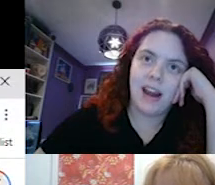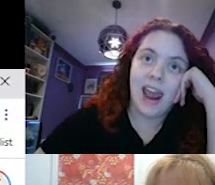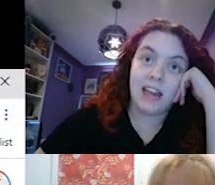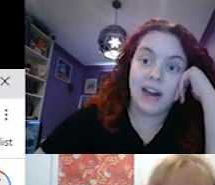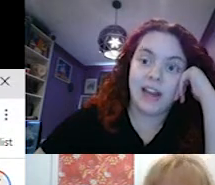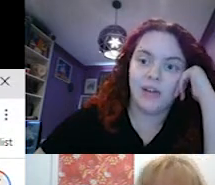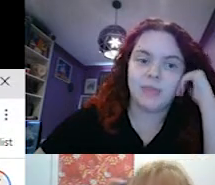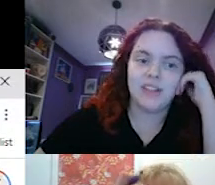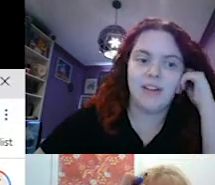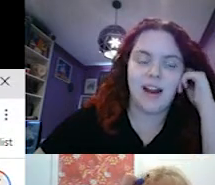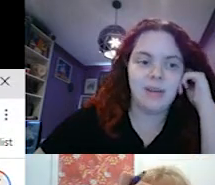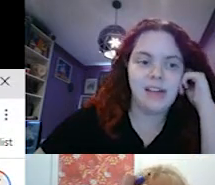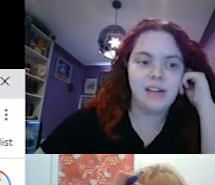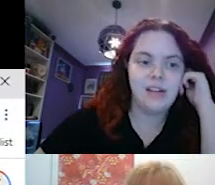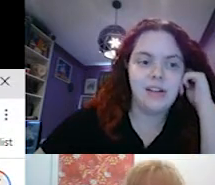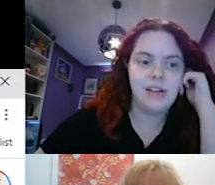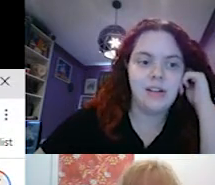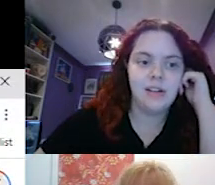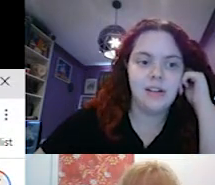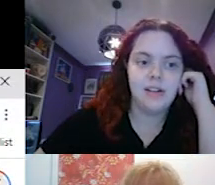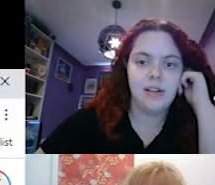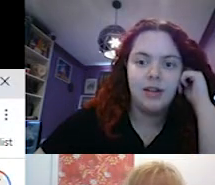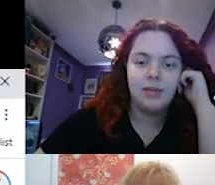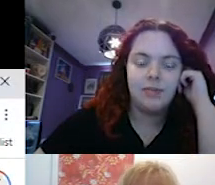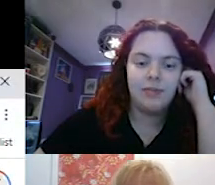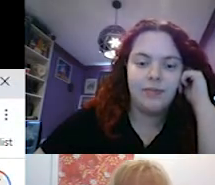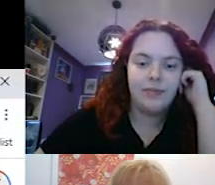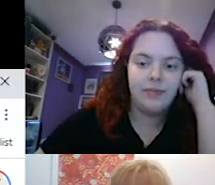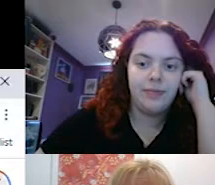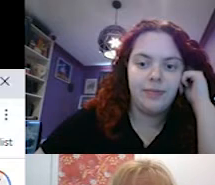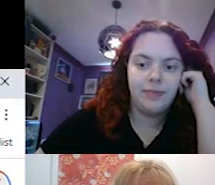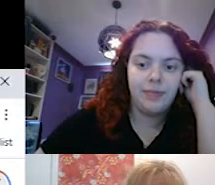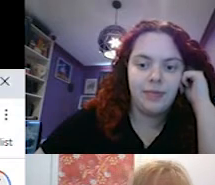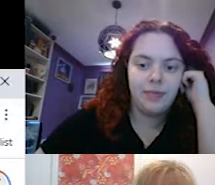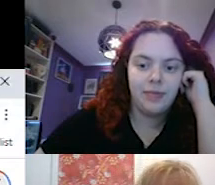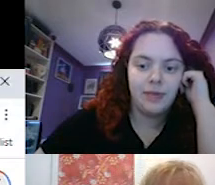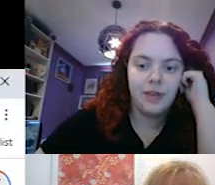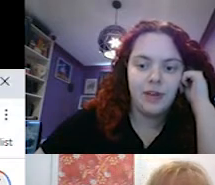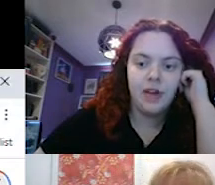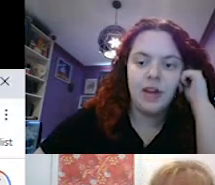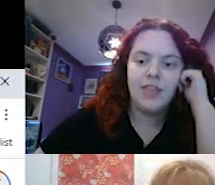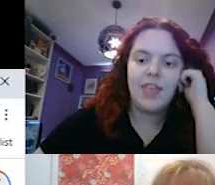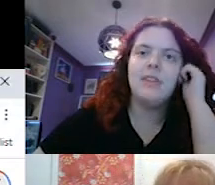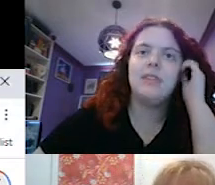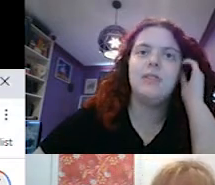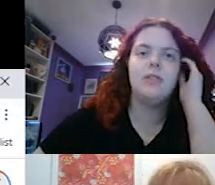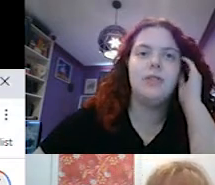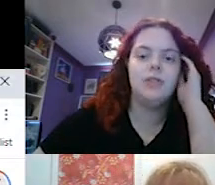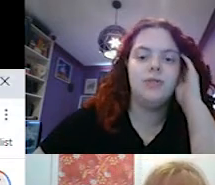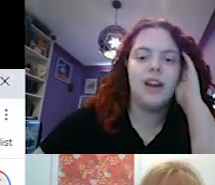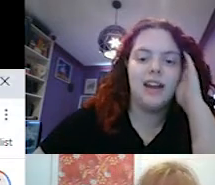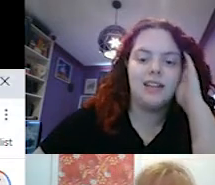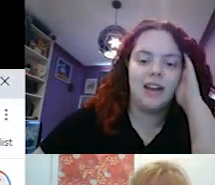people in 8 breakout rooms. Is that right, Harmony? Yeah, the numbers work out all right. Yep, so I've got slides for